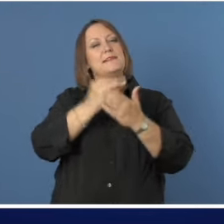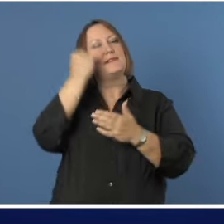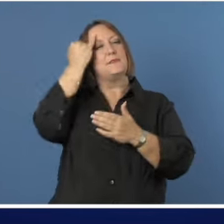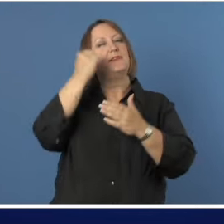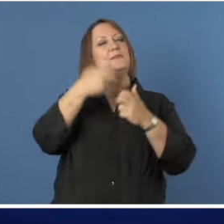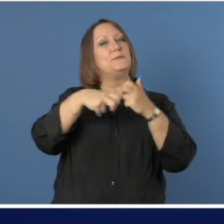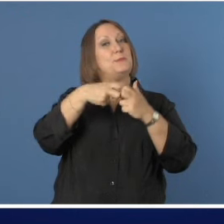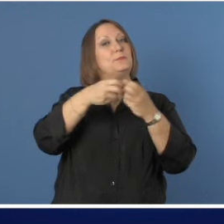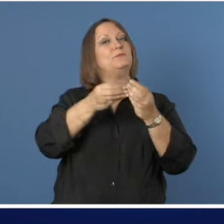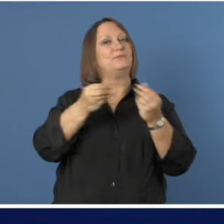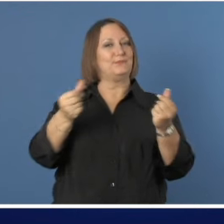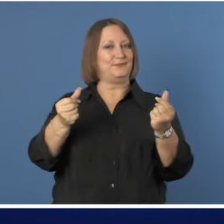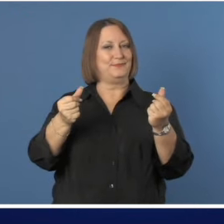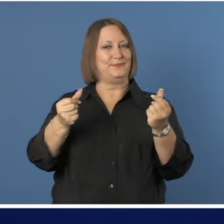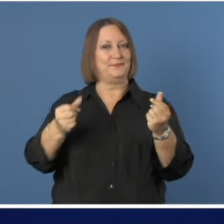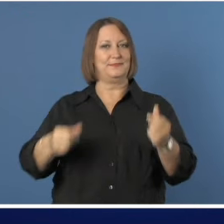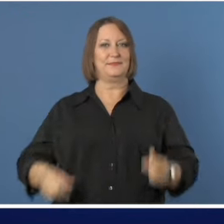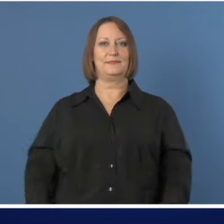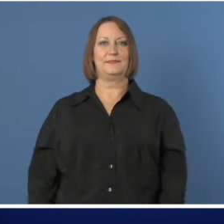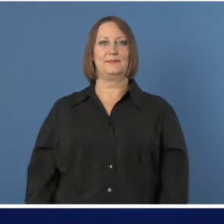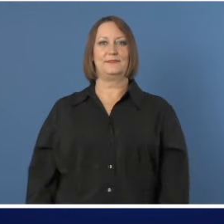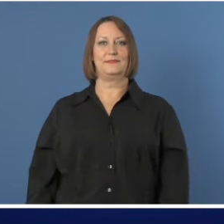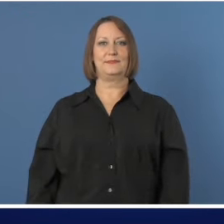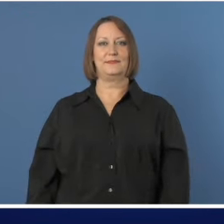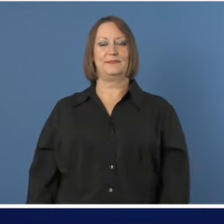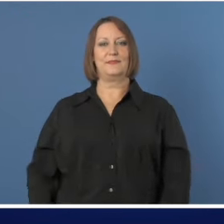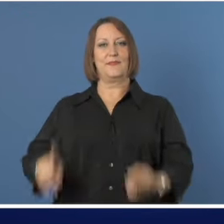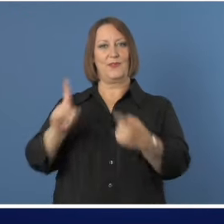ways to address them.